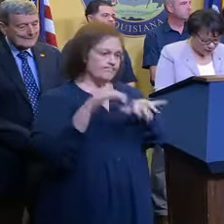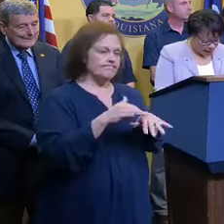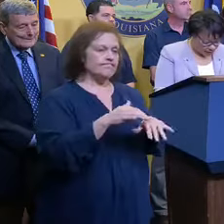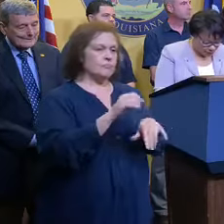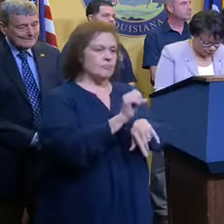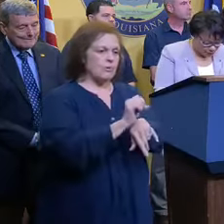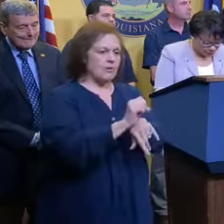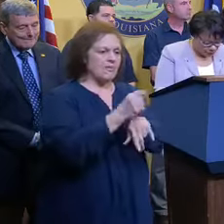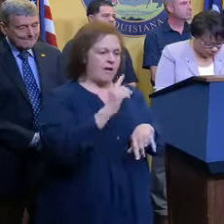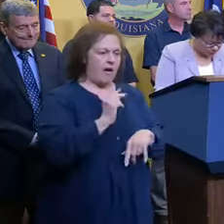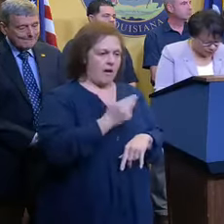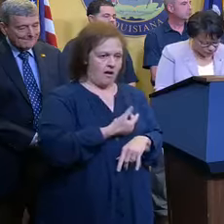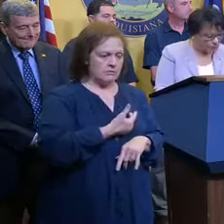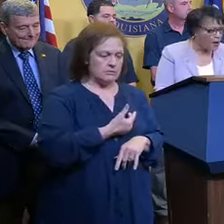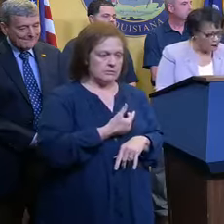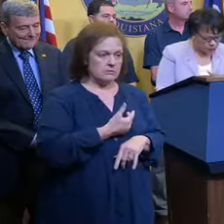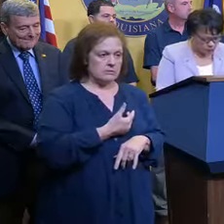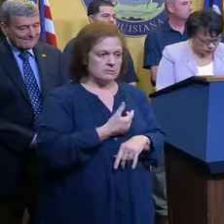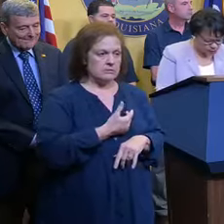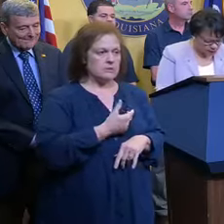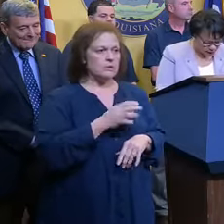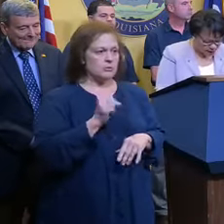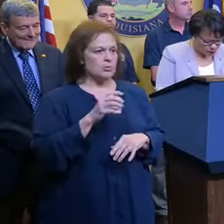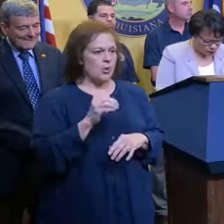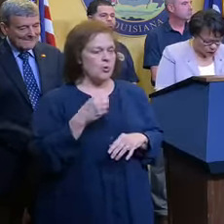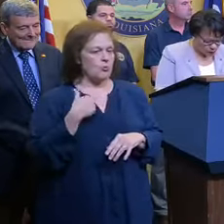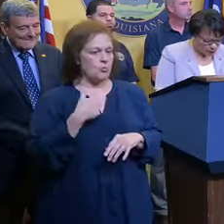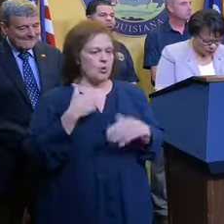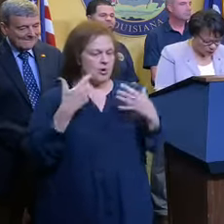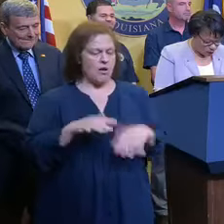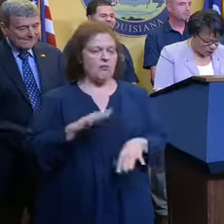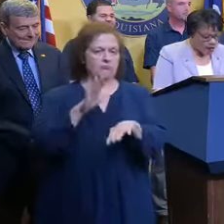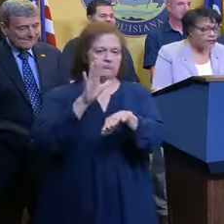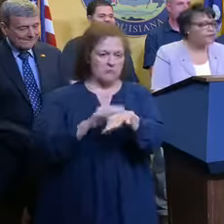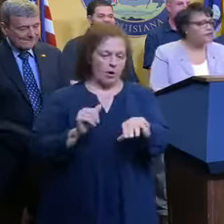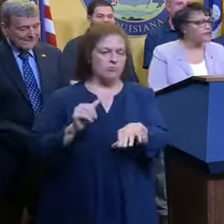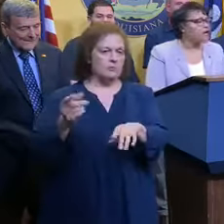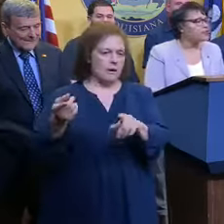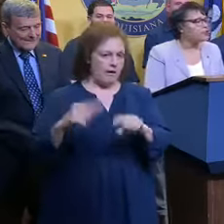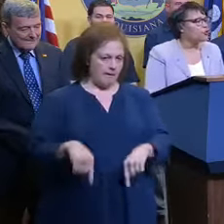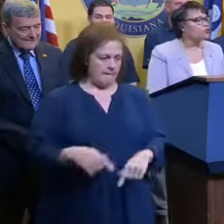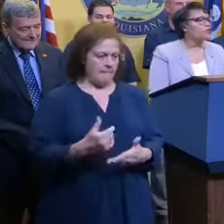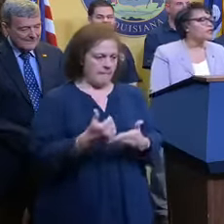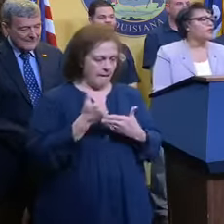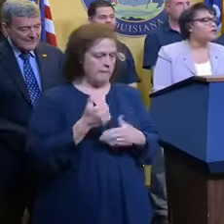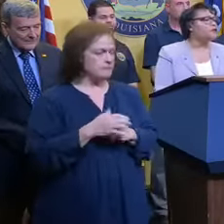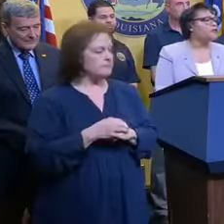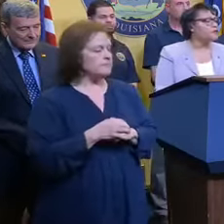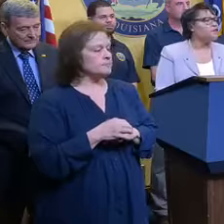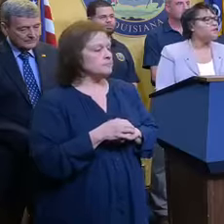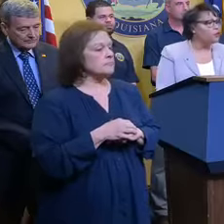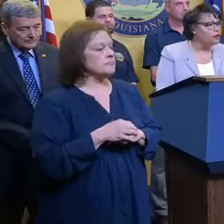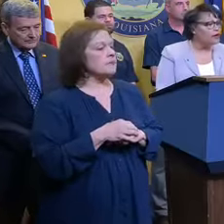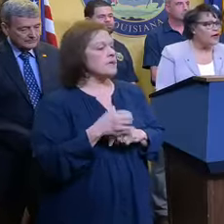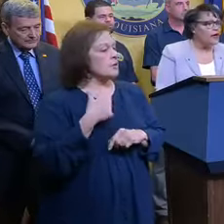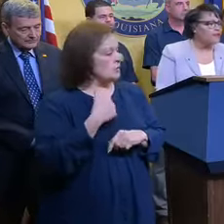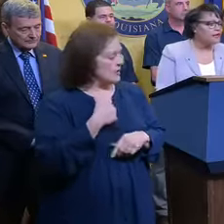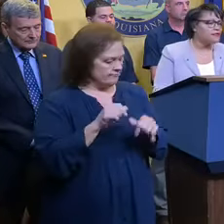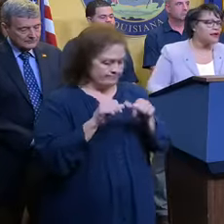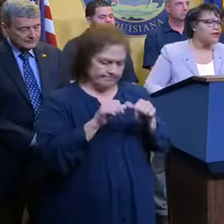about that after me. I'm gonna, you know how I do, I interject as we move along. This situation continues to be